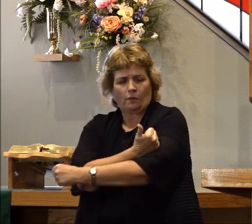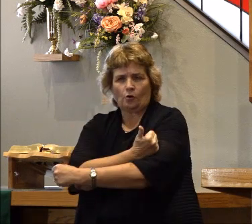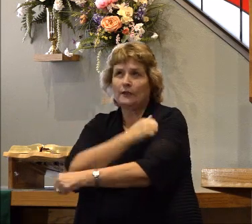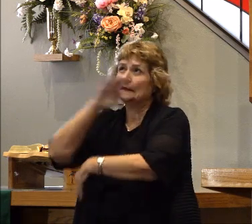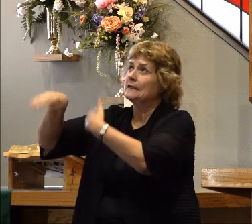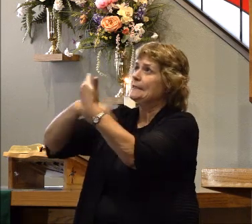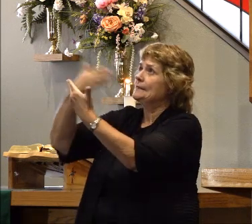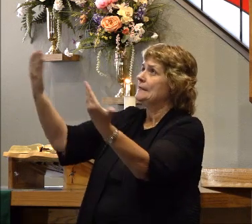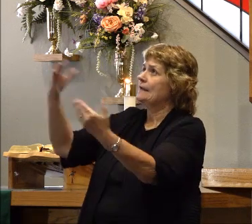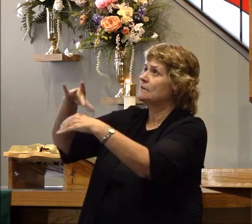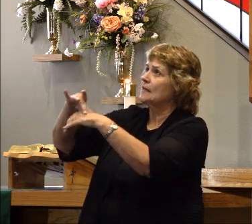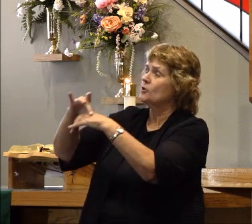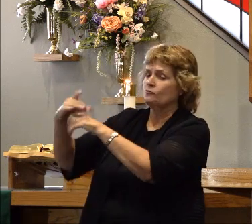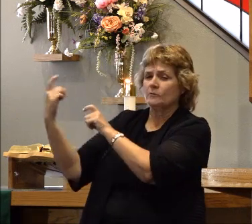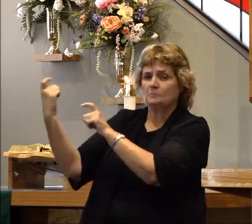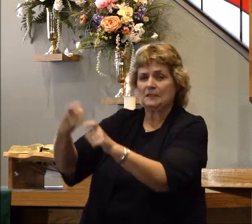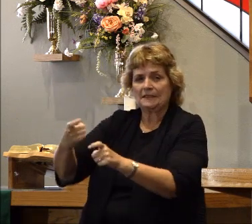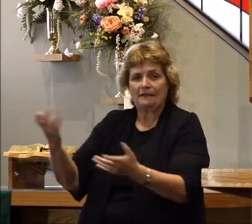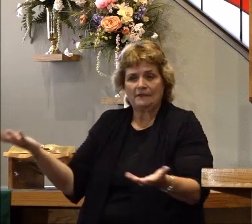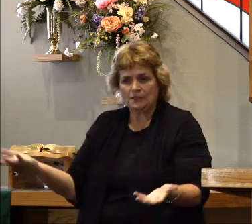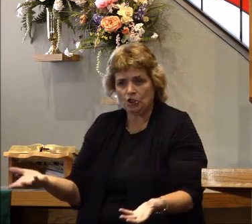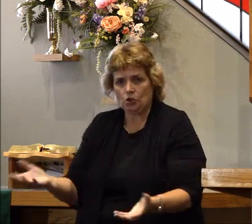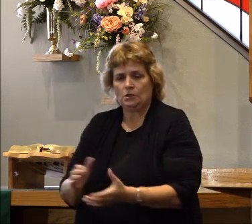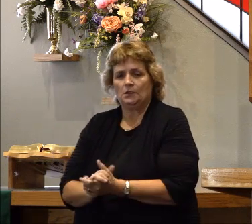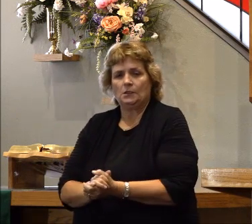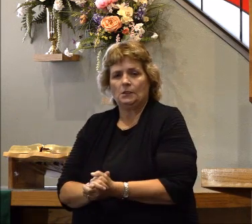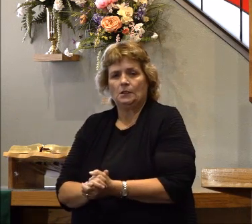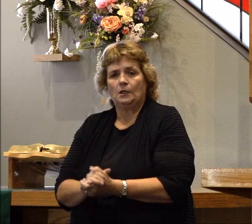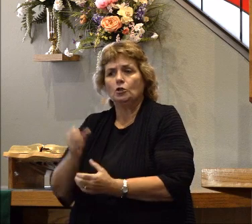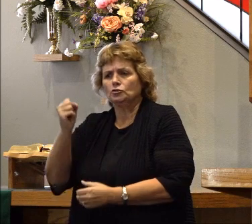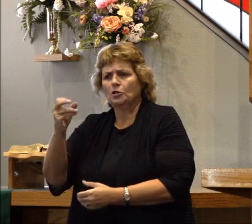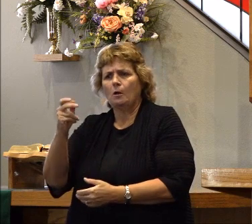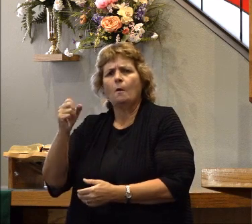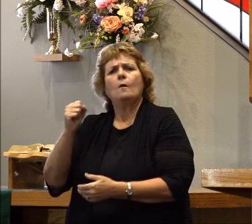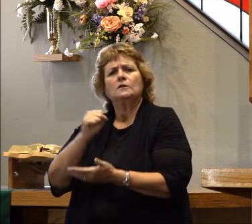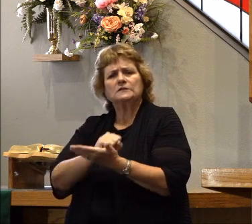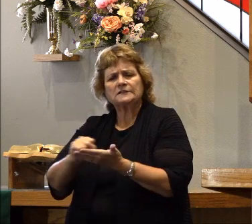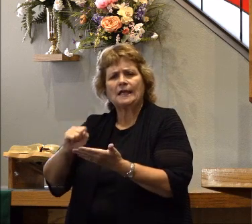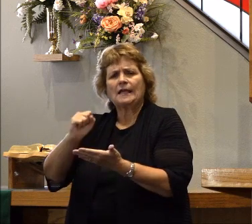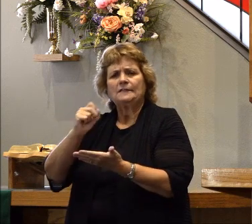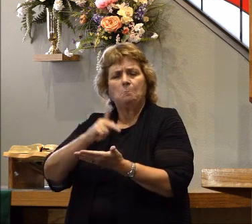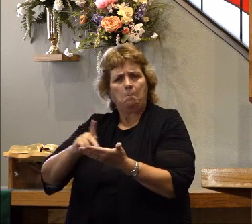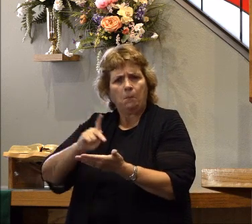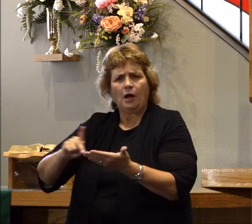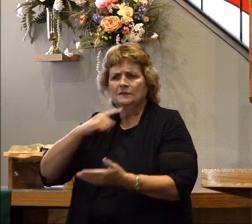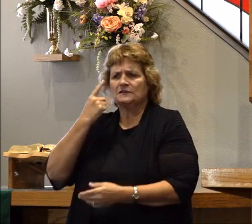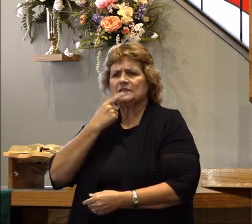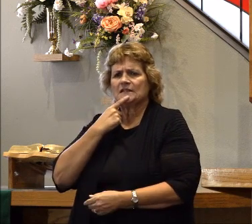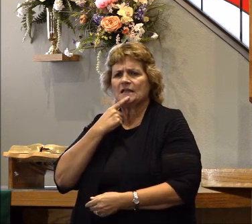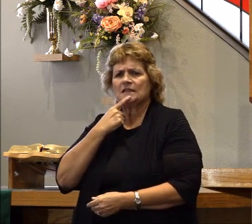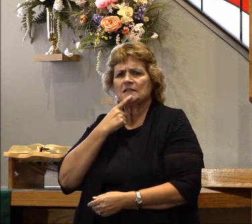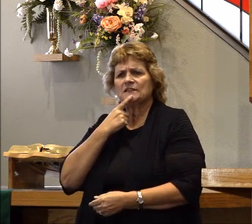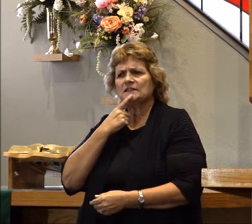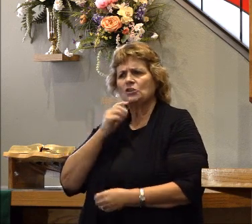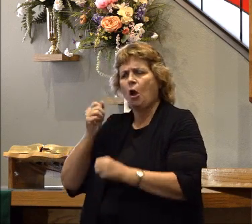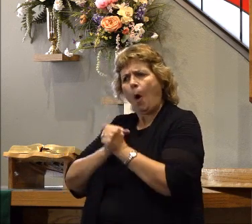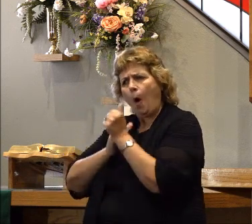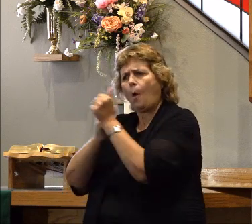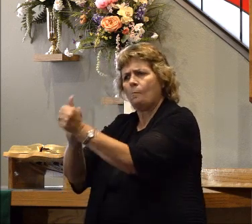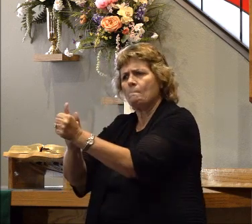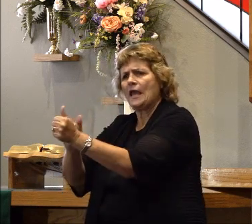has been given to me." Therefore, St. Paul says, be subject to the governing